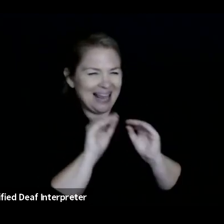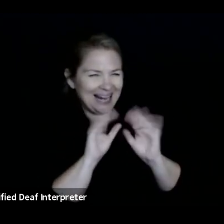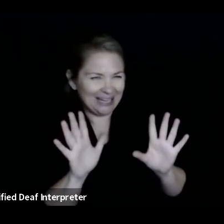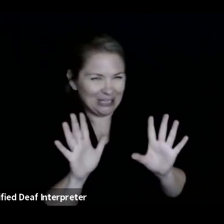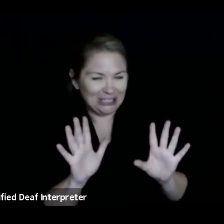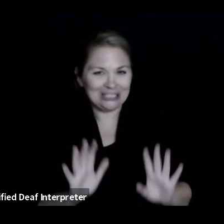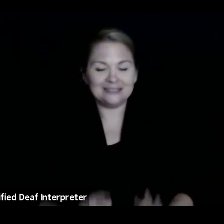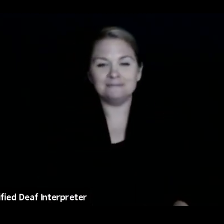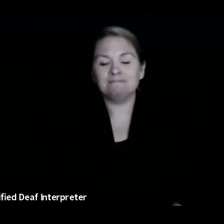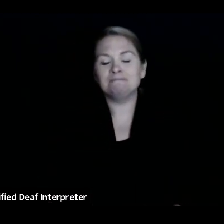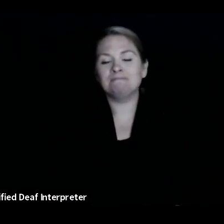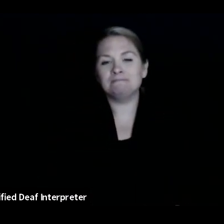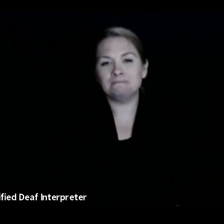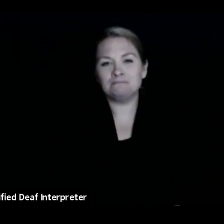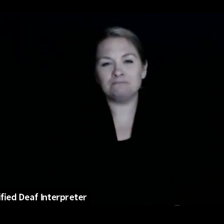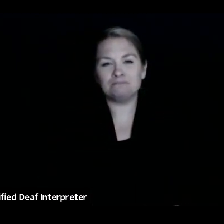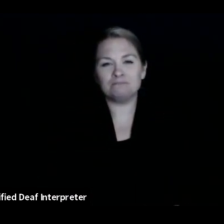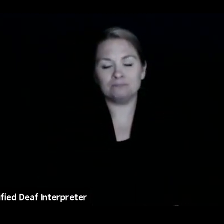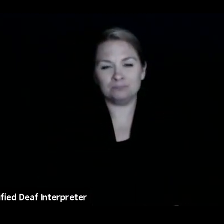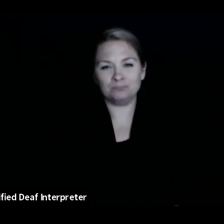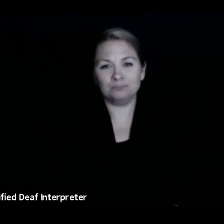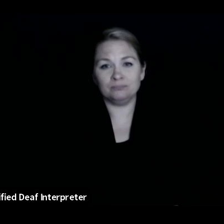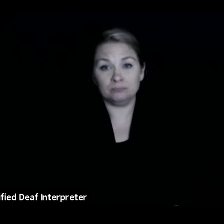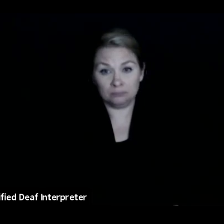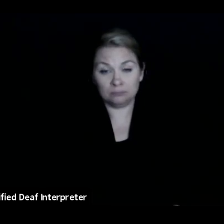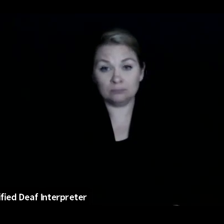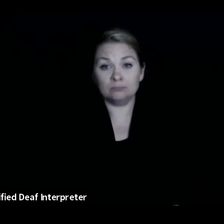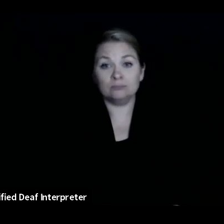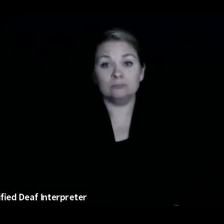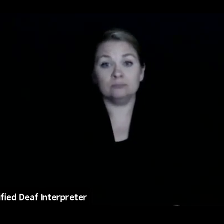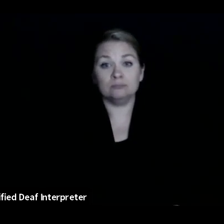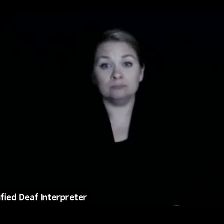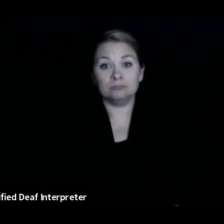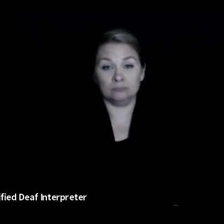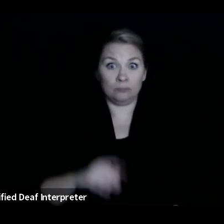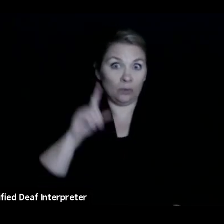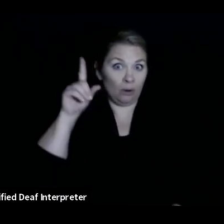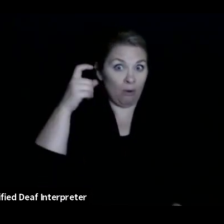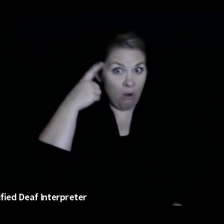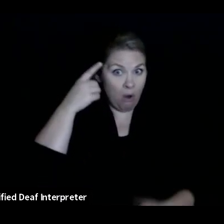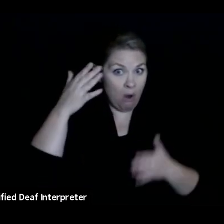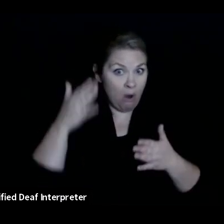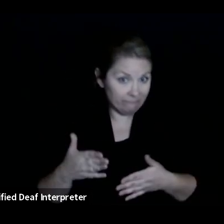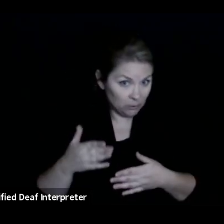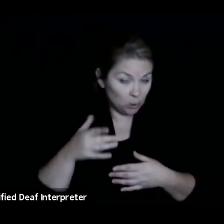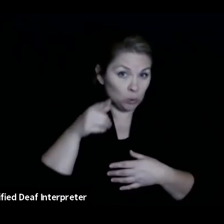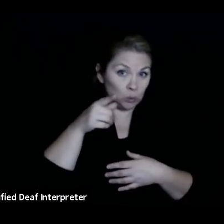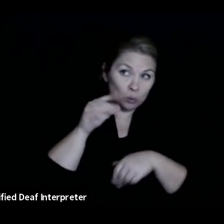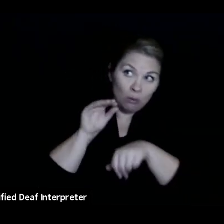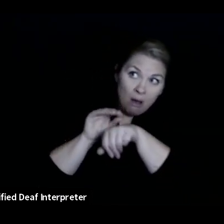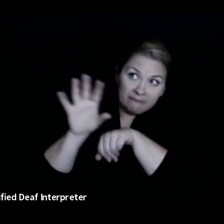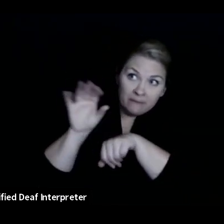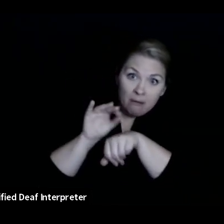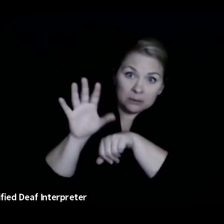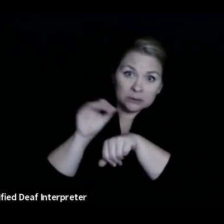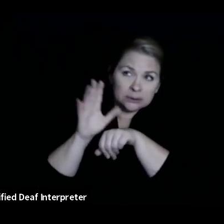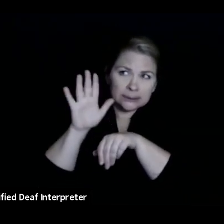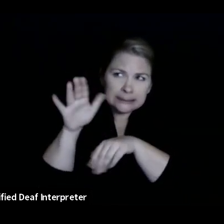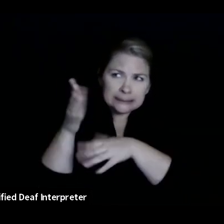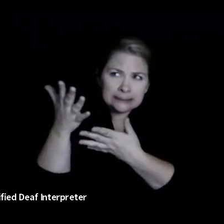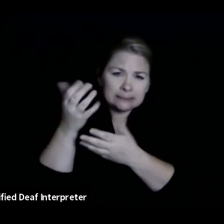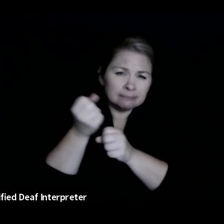any specific advice on regionalization? Are you advising him that would not be a good idea at this time, or